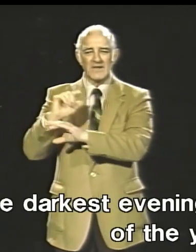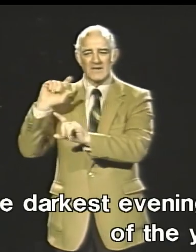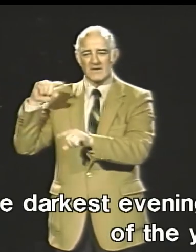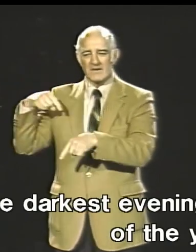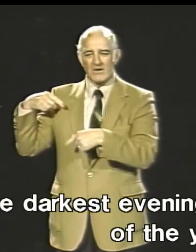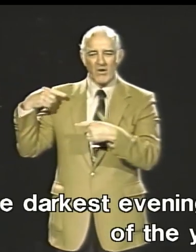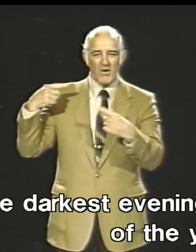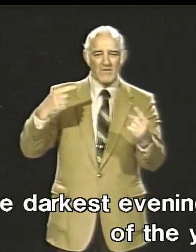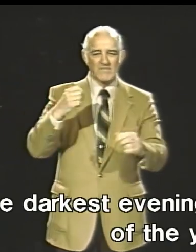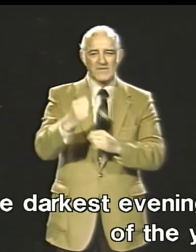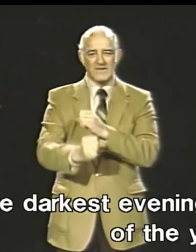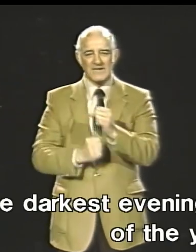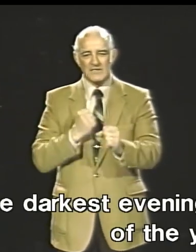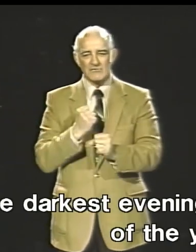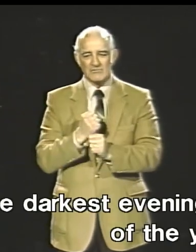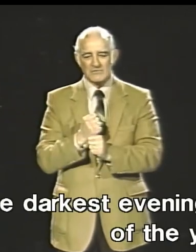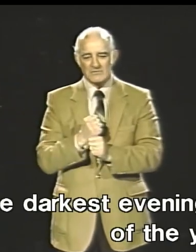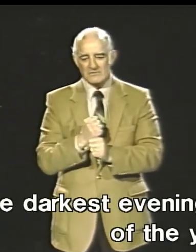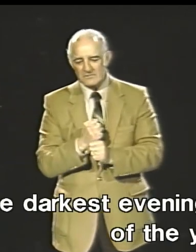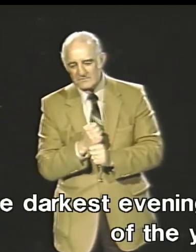evening of the year.